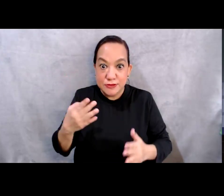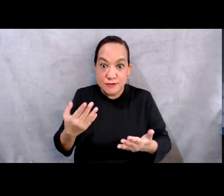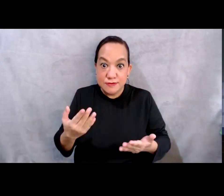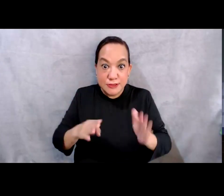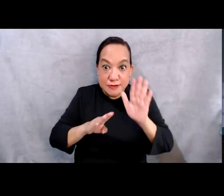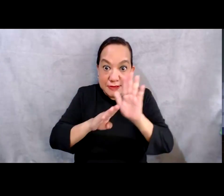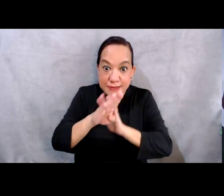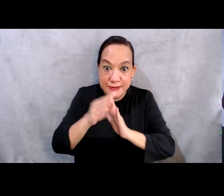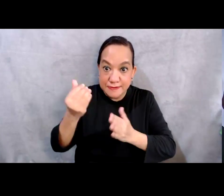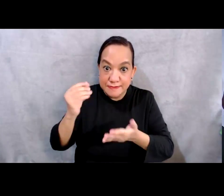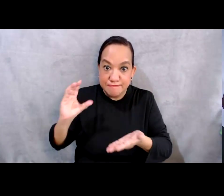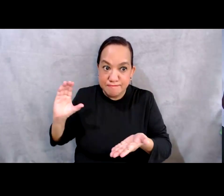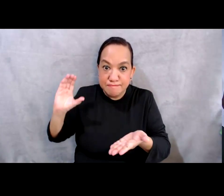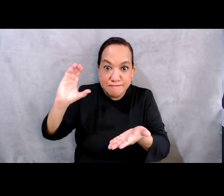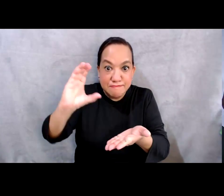Ulaanbaatar, capital of Mongolia.